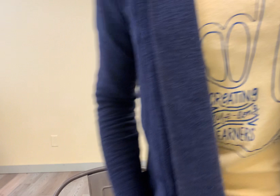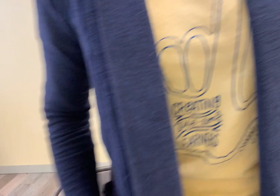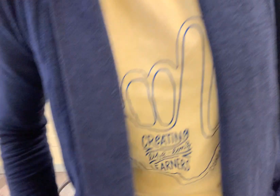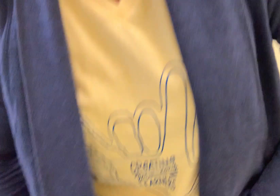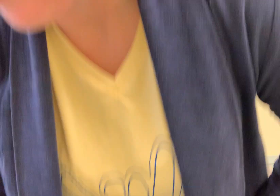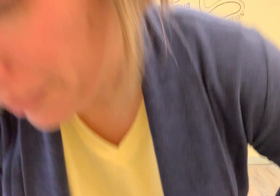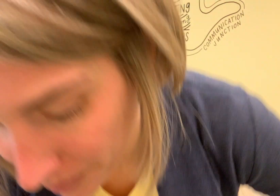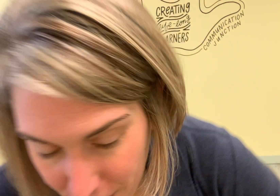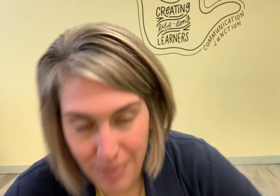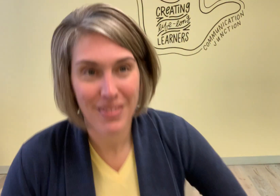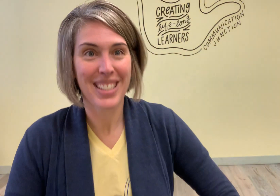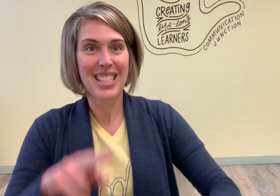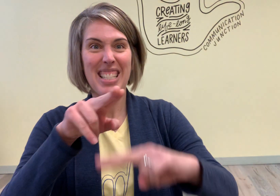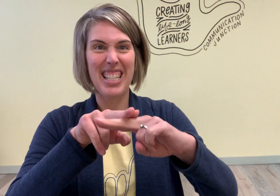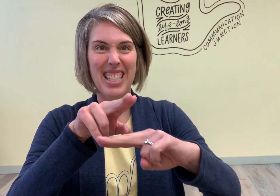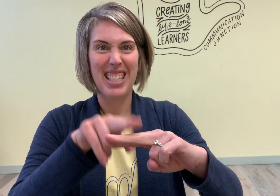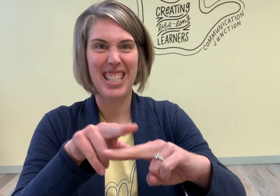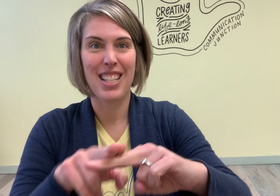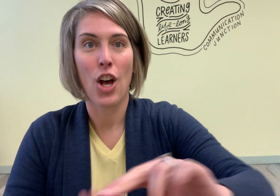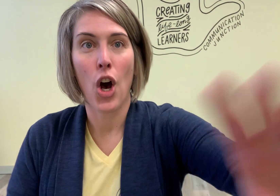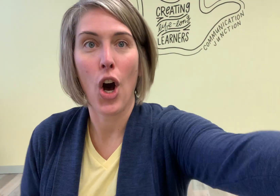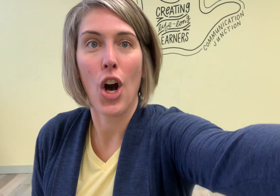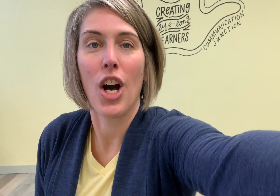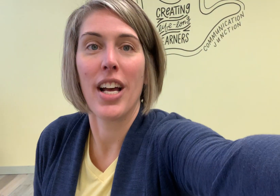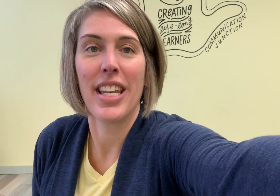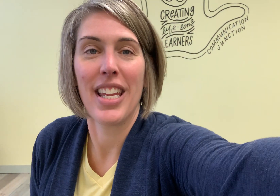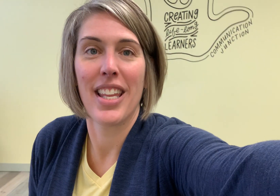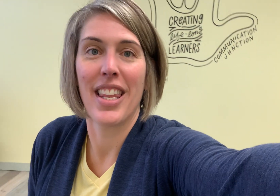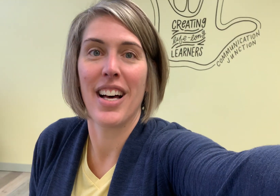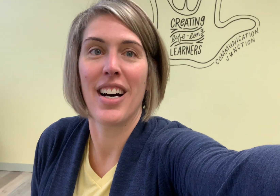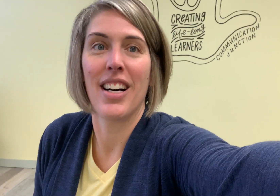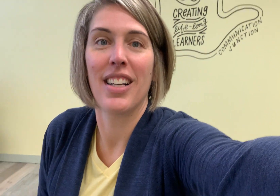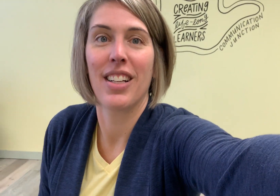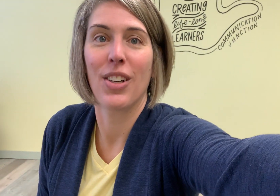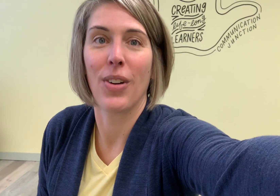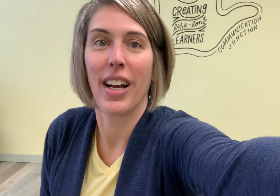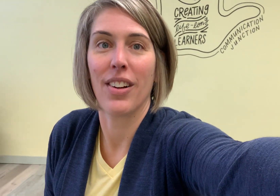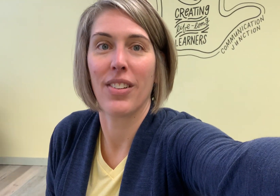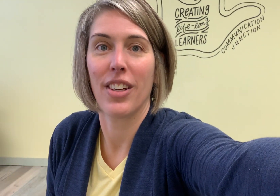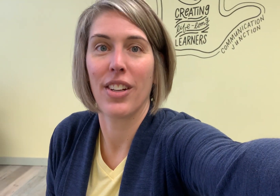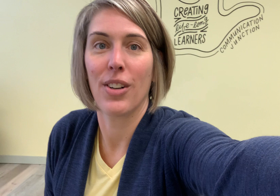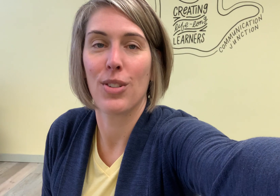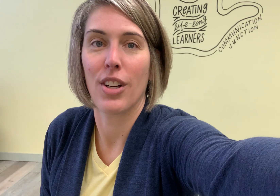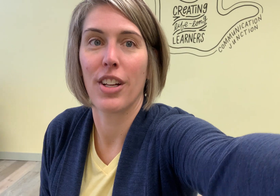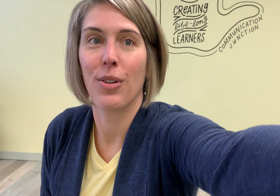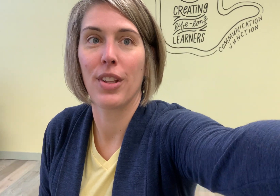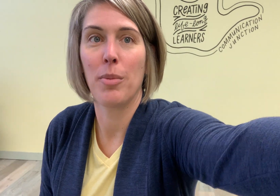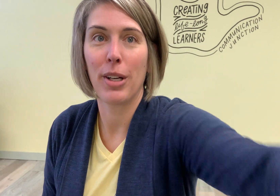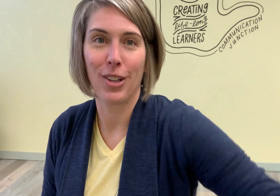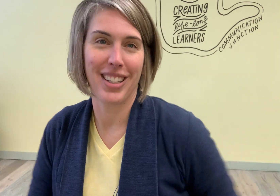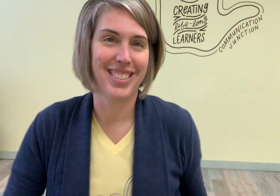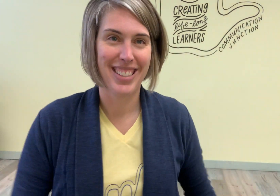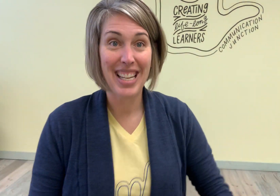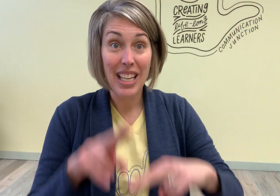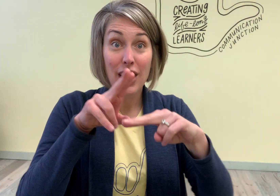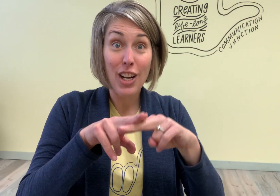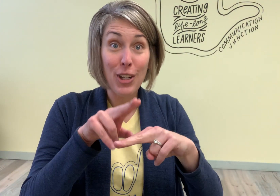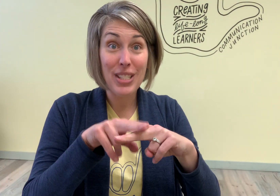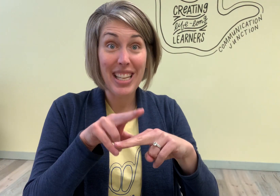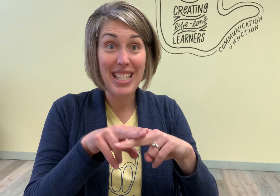bottom sits on the ground. There you go. Sorry, you were a little bit crooked. Are you sitting